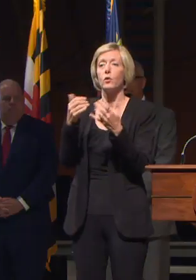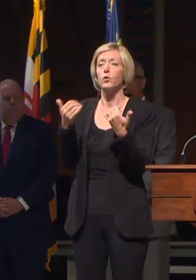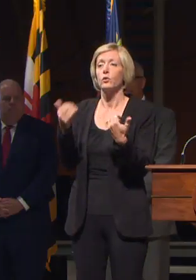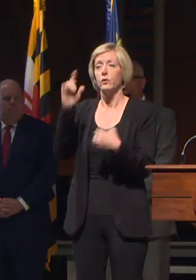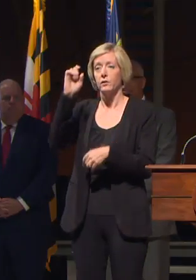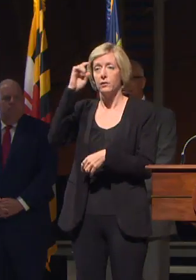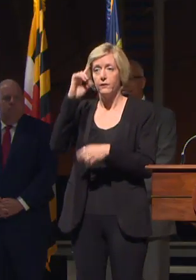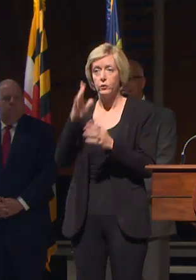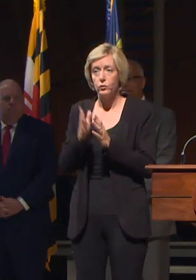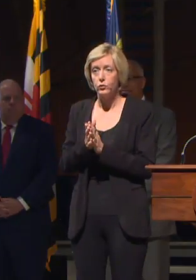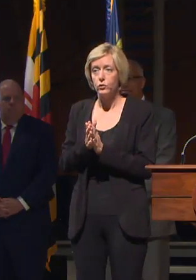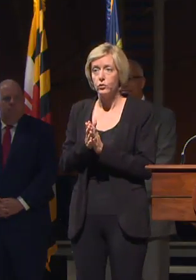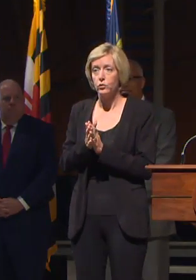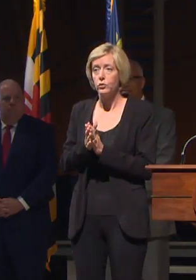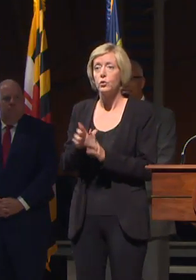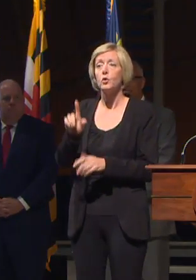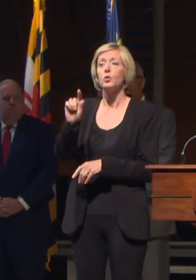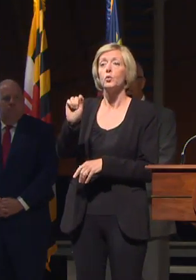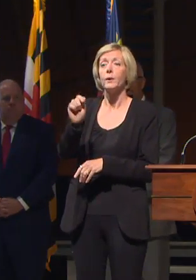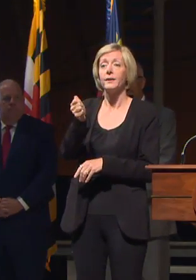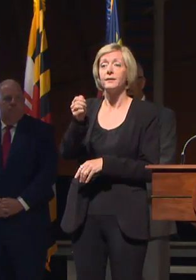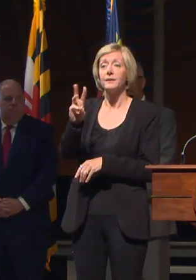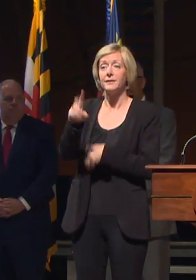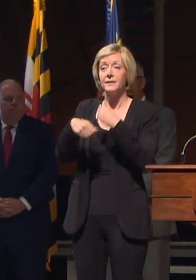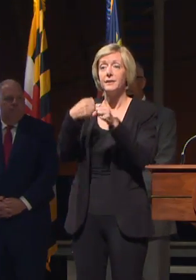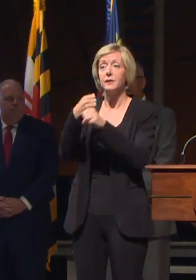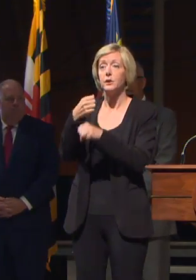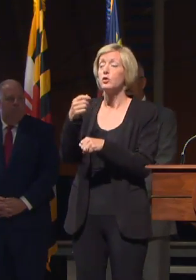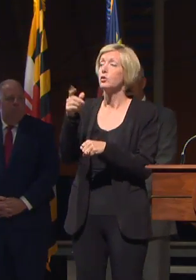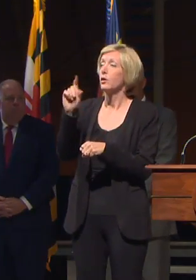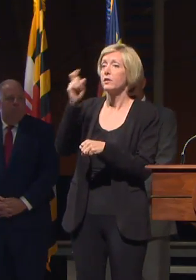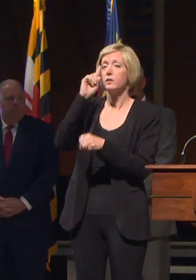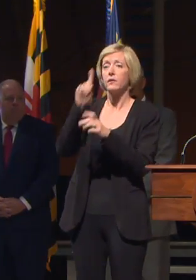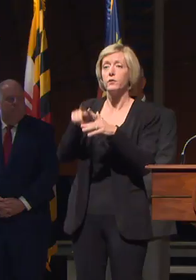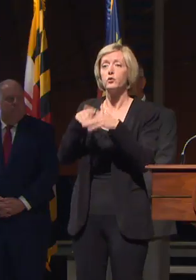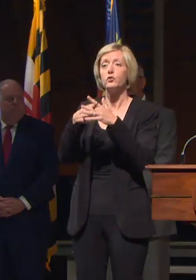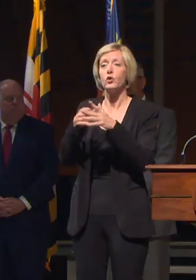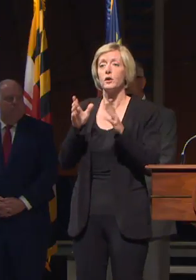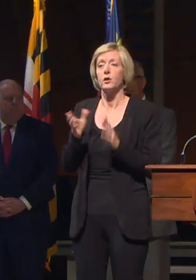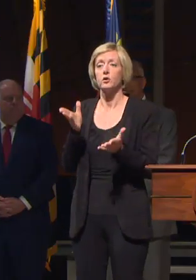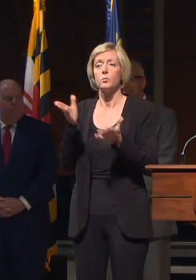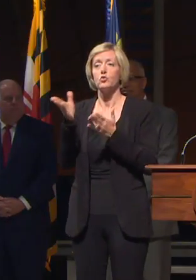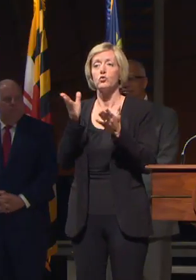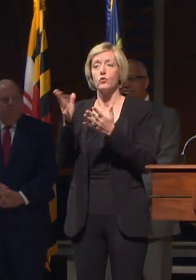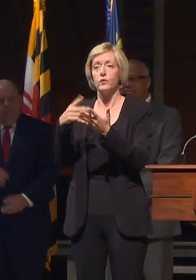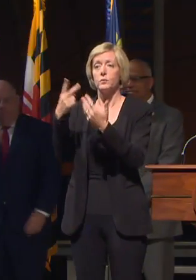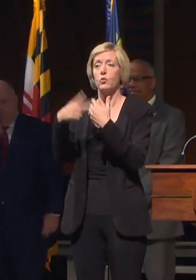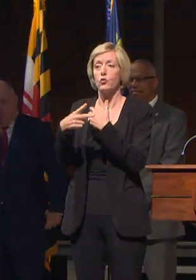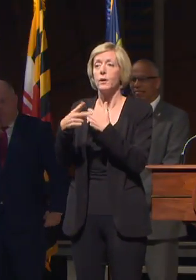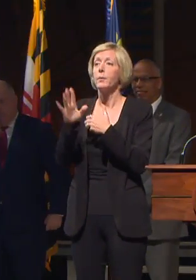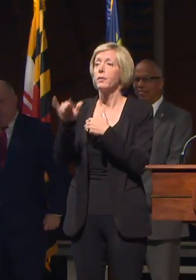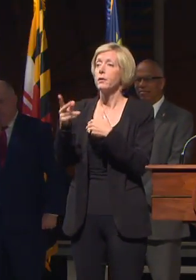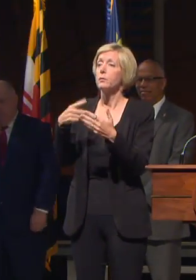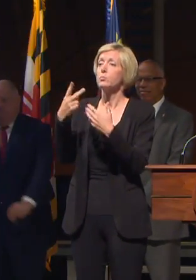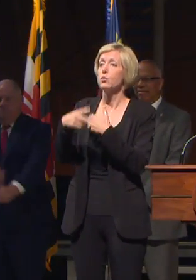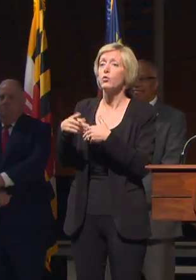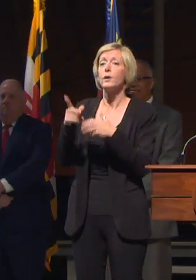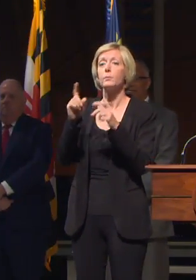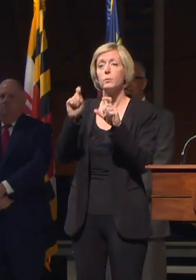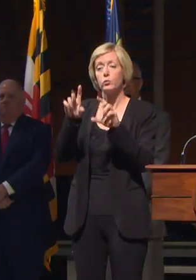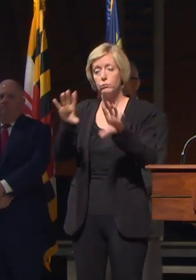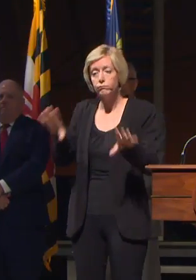administration. In June of 2016, the governor launched his Customer Service Initiative, which is a continuous program designed to